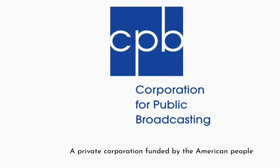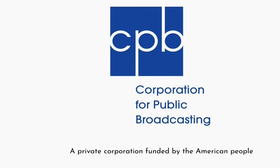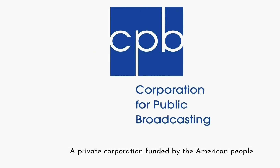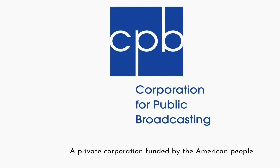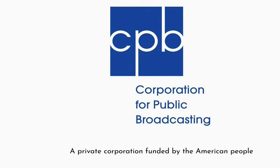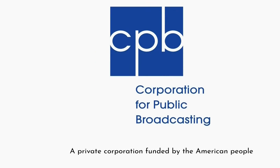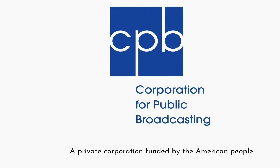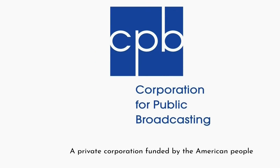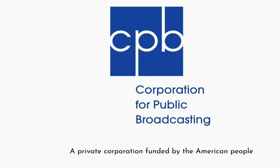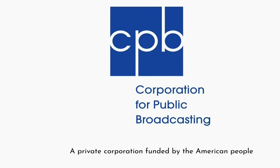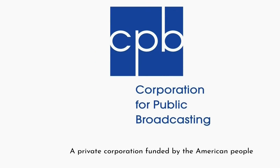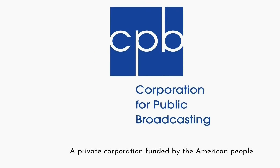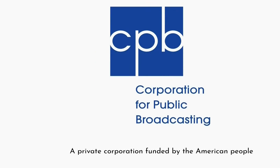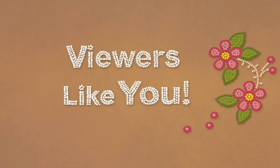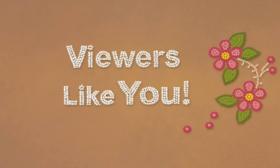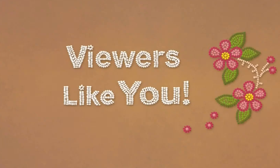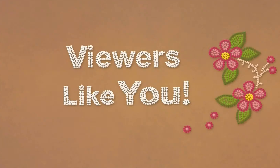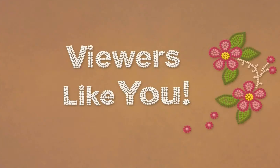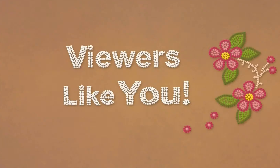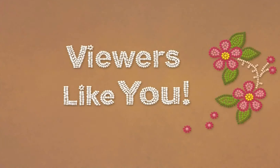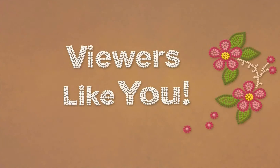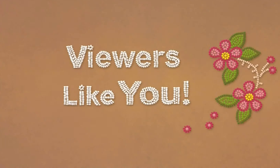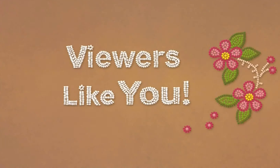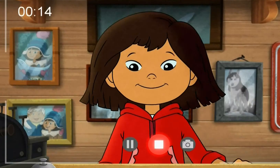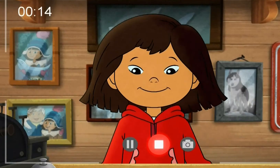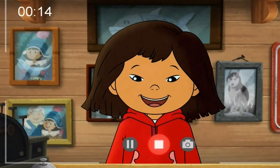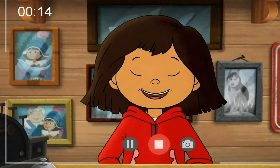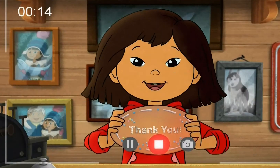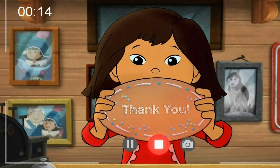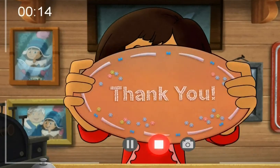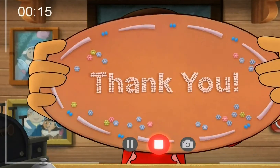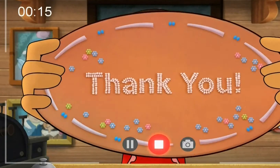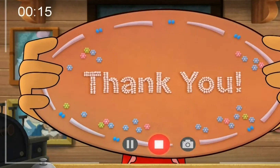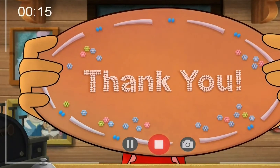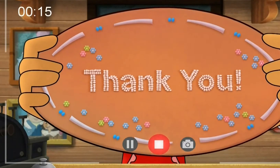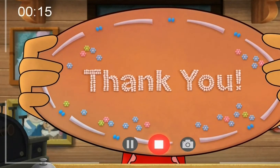private corporation funded by the American people, and by viewers like you. Thank you, Masi Cho!